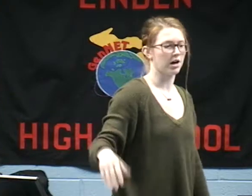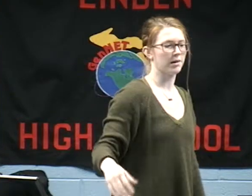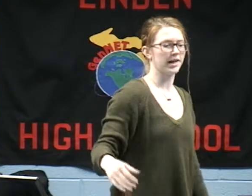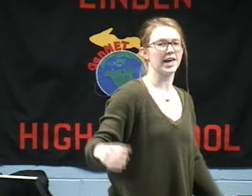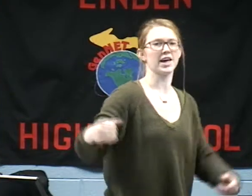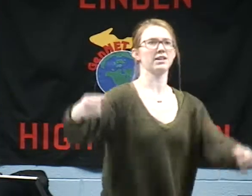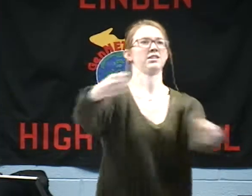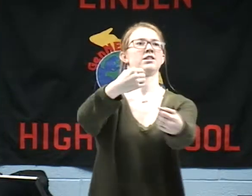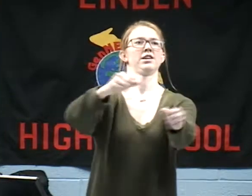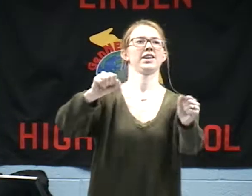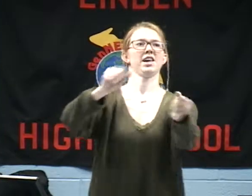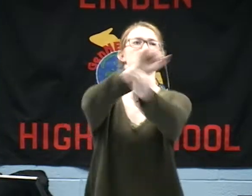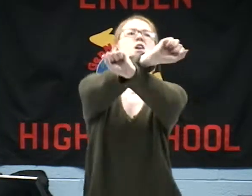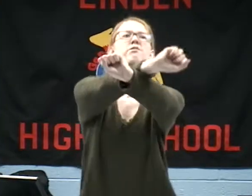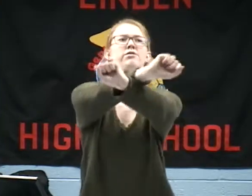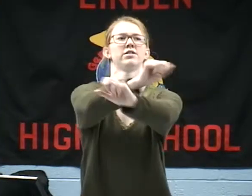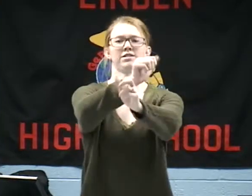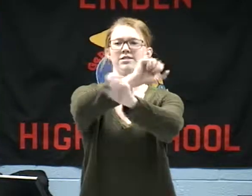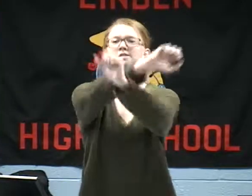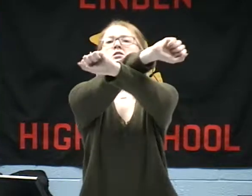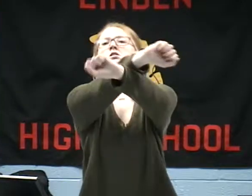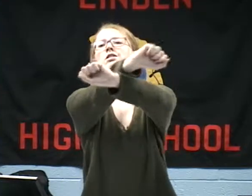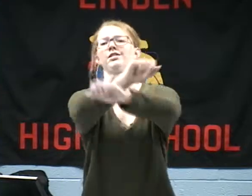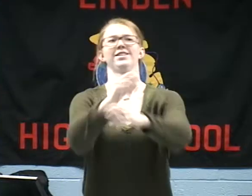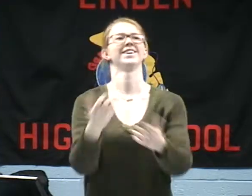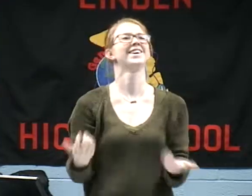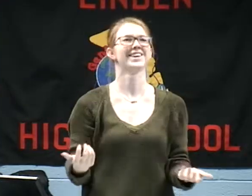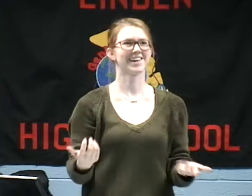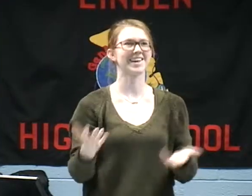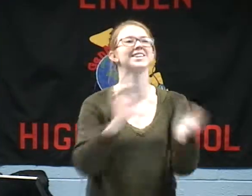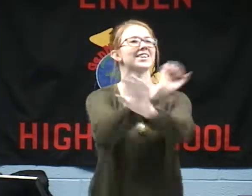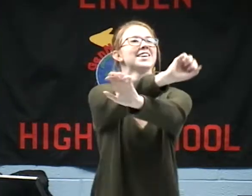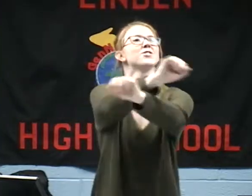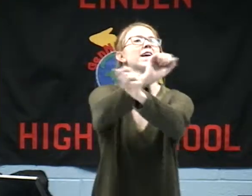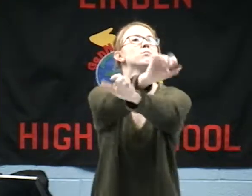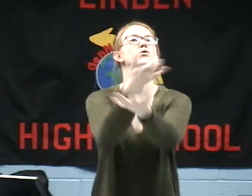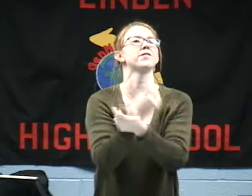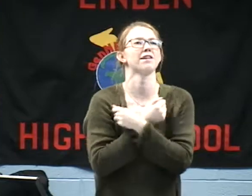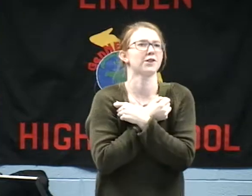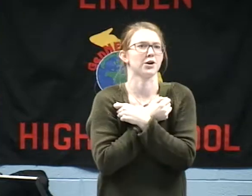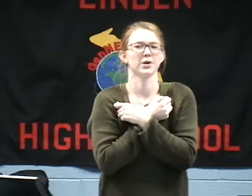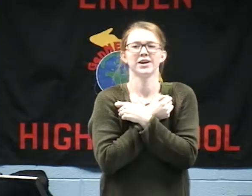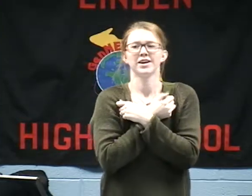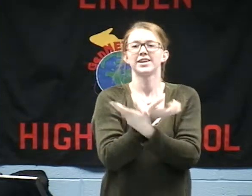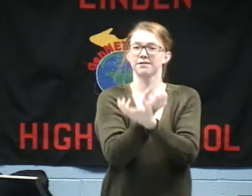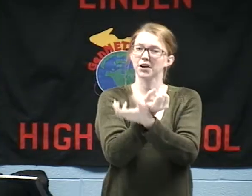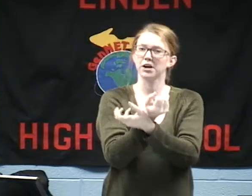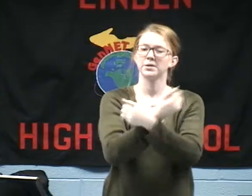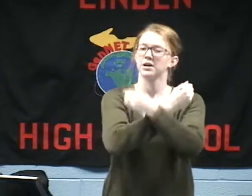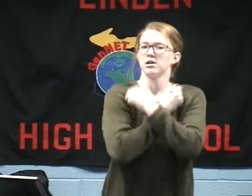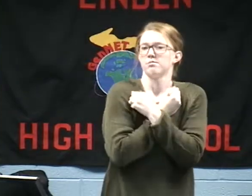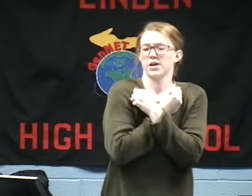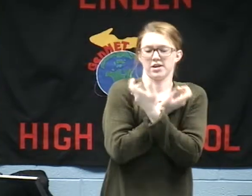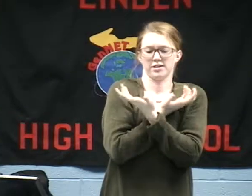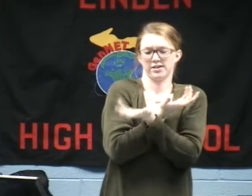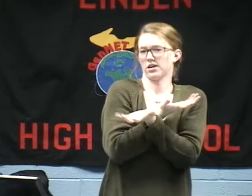I can't love. Okay, so you can't move that verb. It's a verb, but it doesn't go